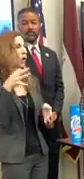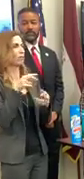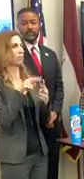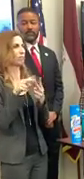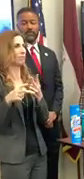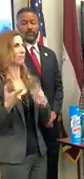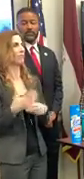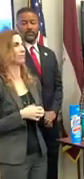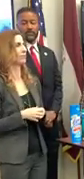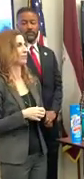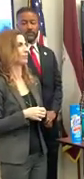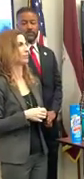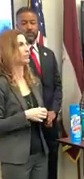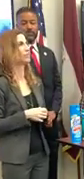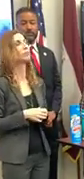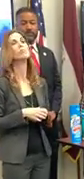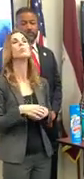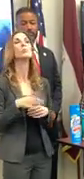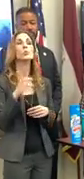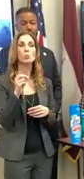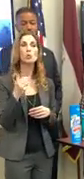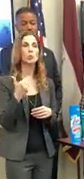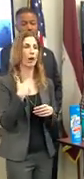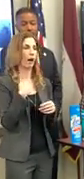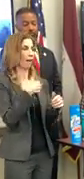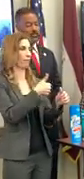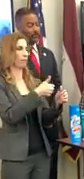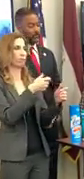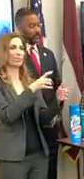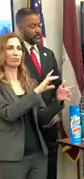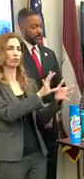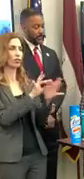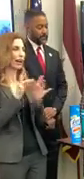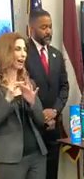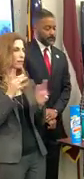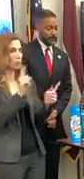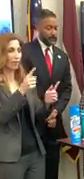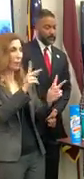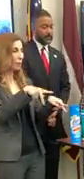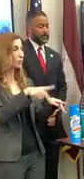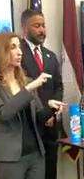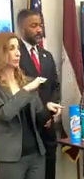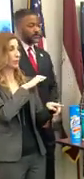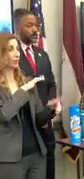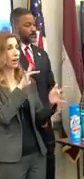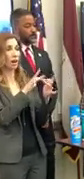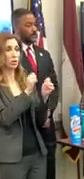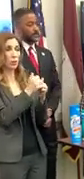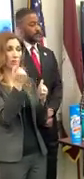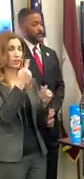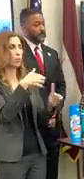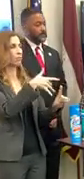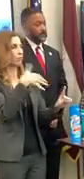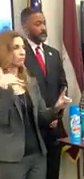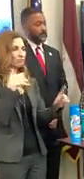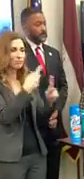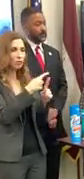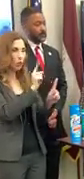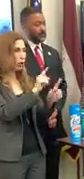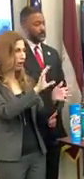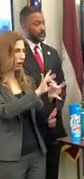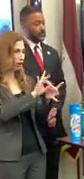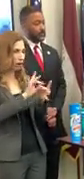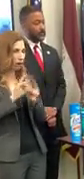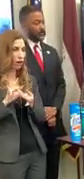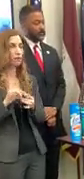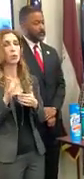We continue to do contact tracing of any individual that this police officer may have come in contact with,